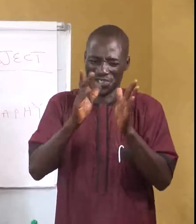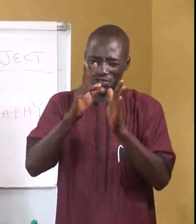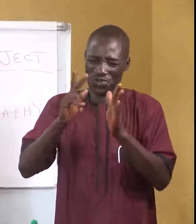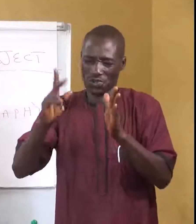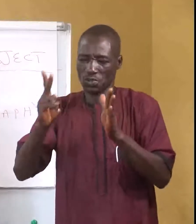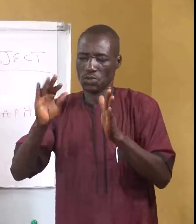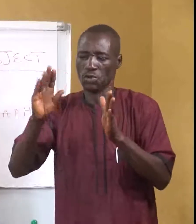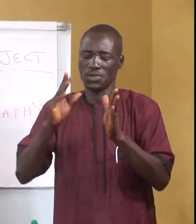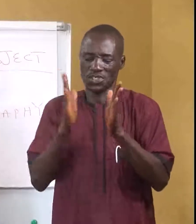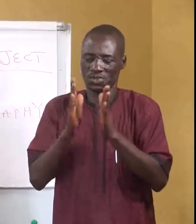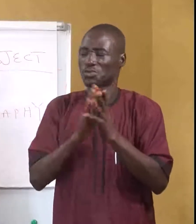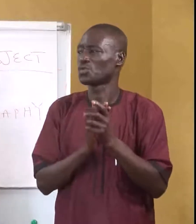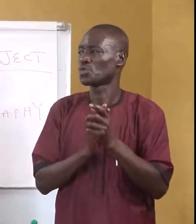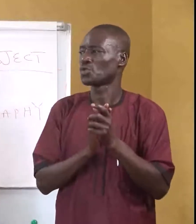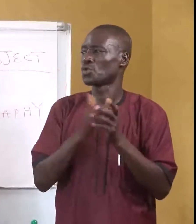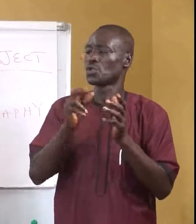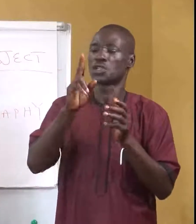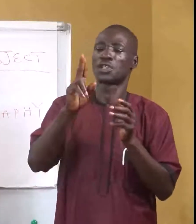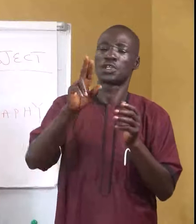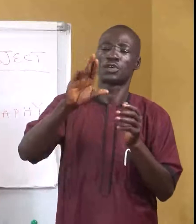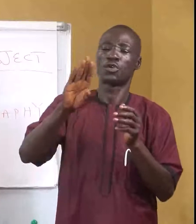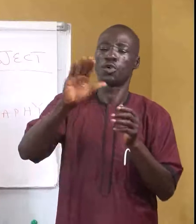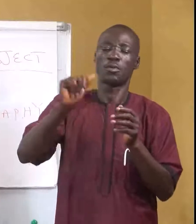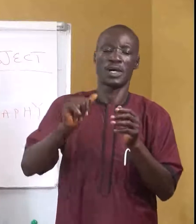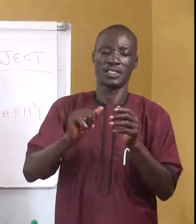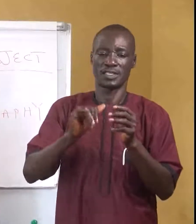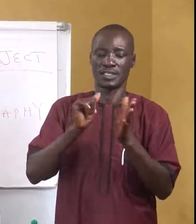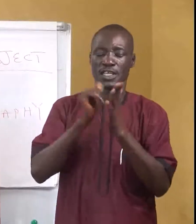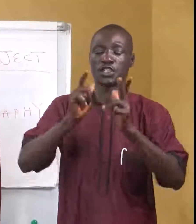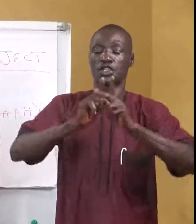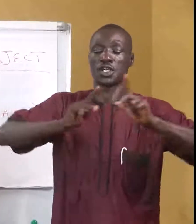urban settlement, the settlement is large, and that kind